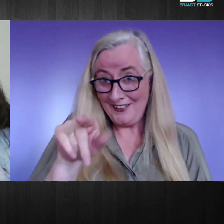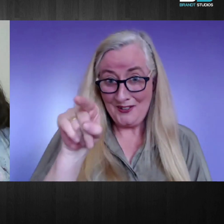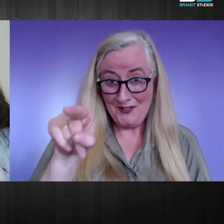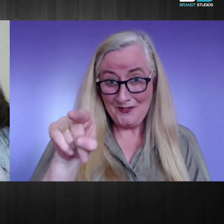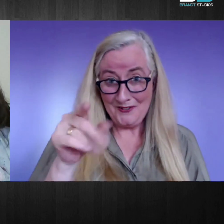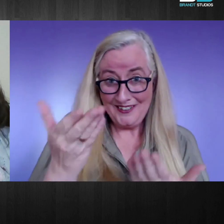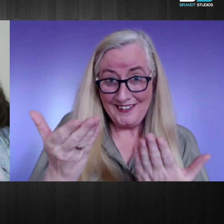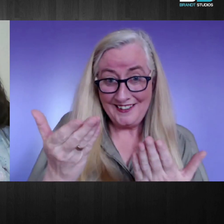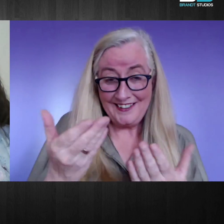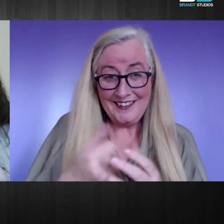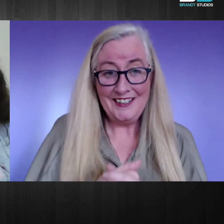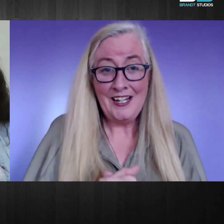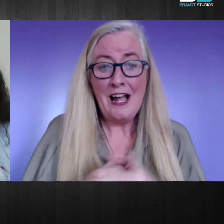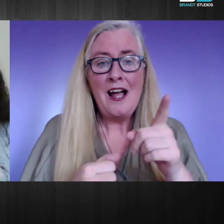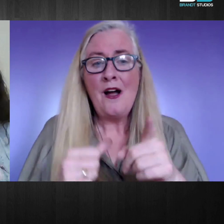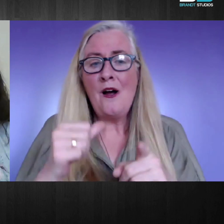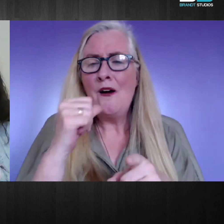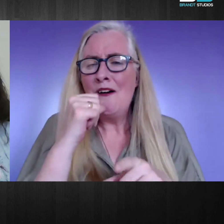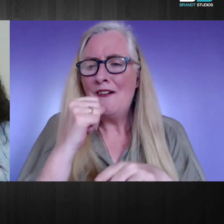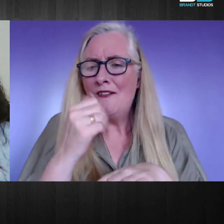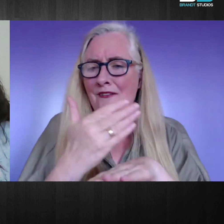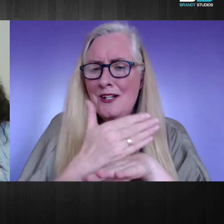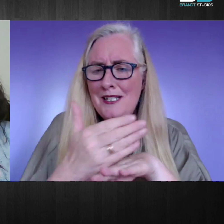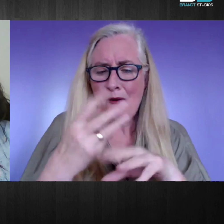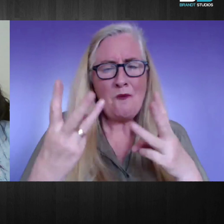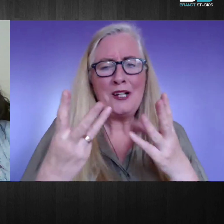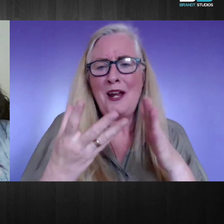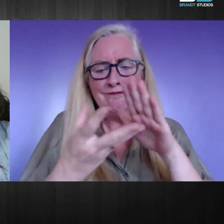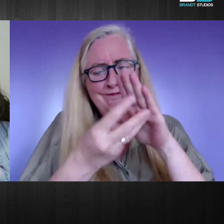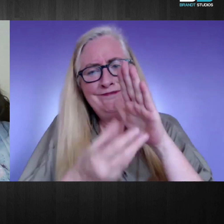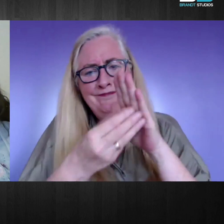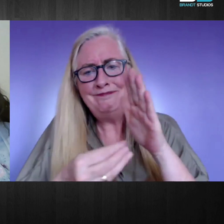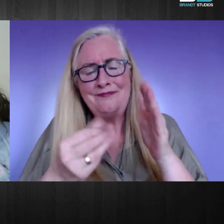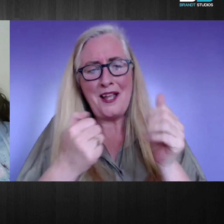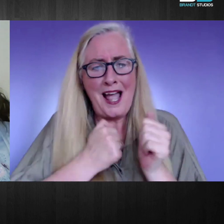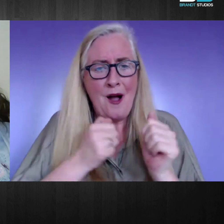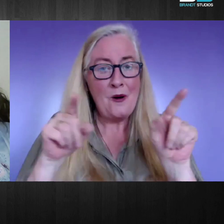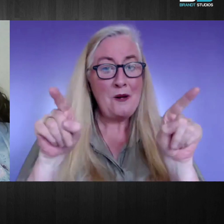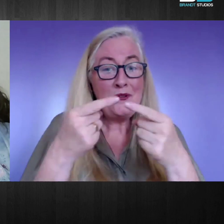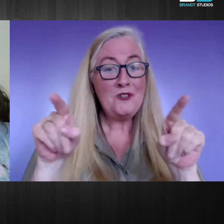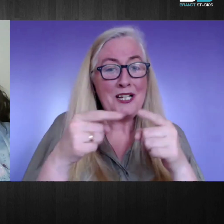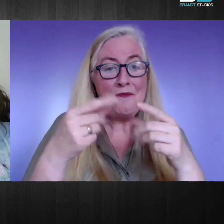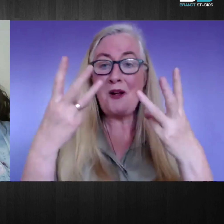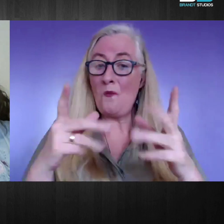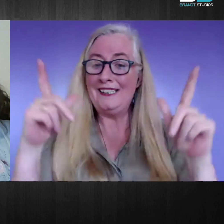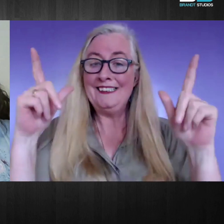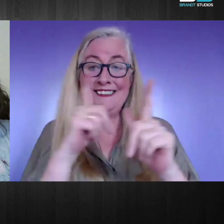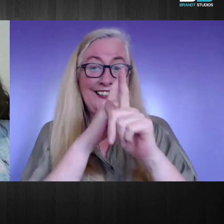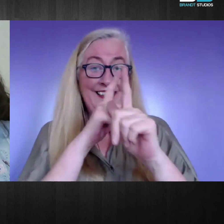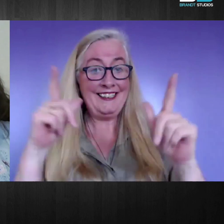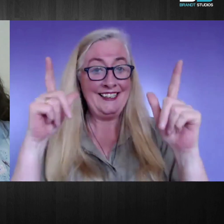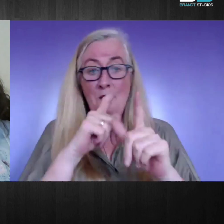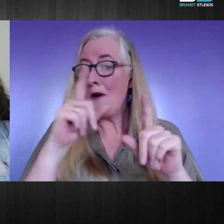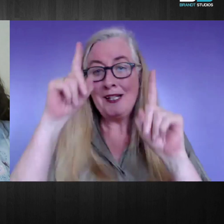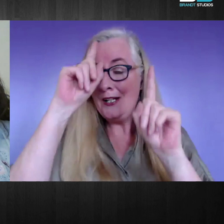When we first started, we just wanted to record music because we wanted to sing songs, but we didn't know where to start. So, but we